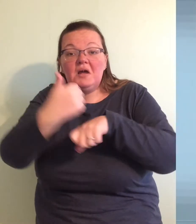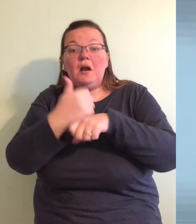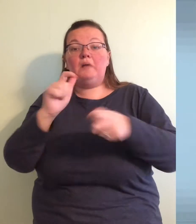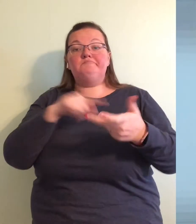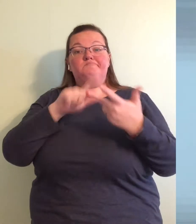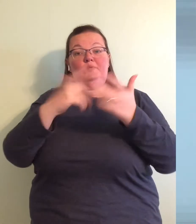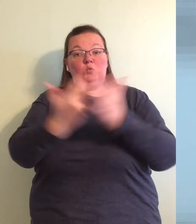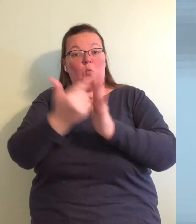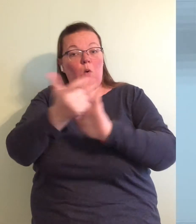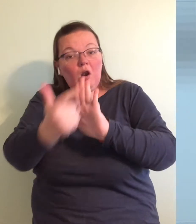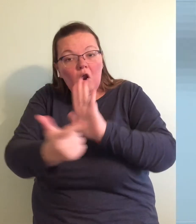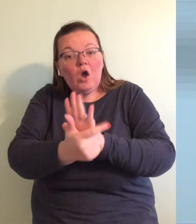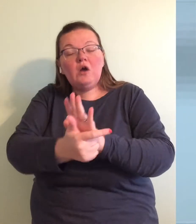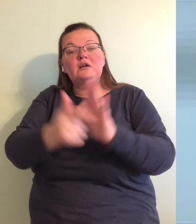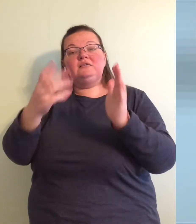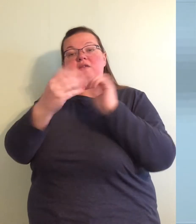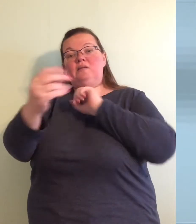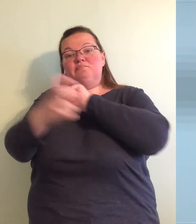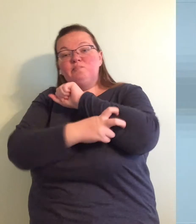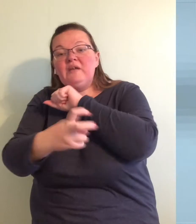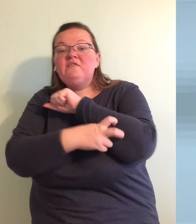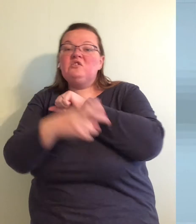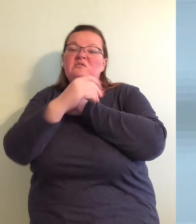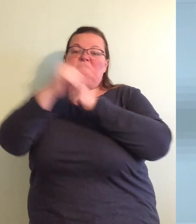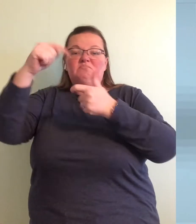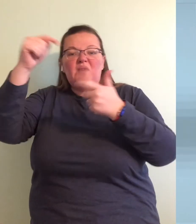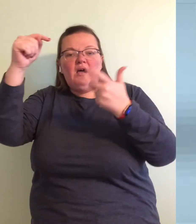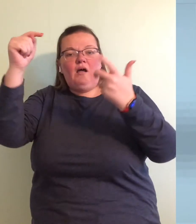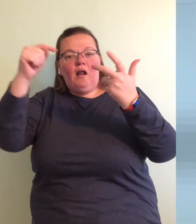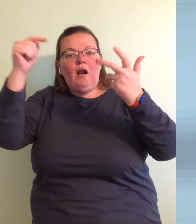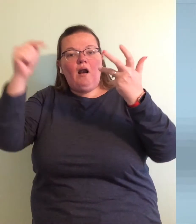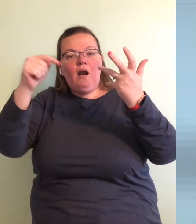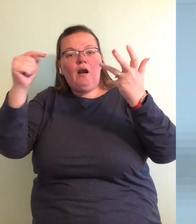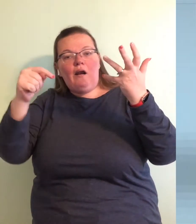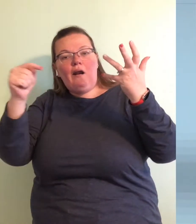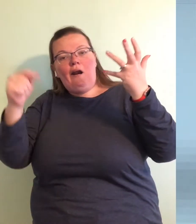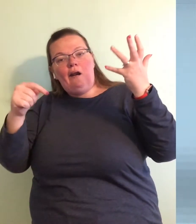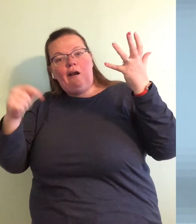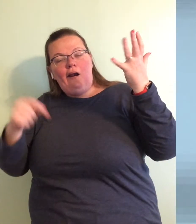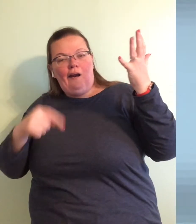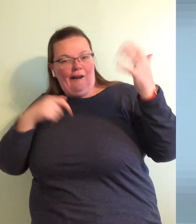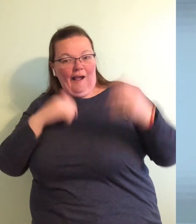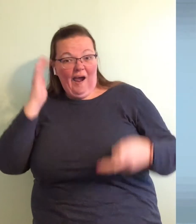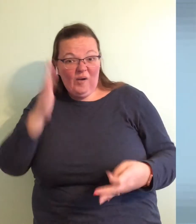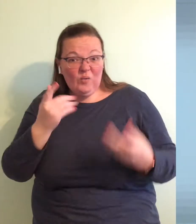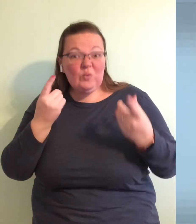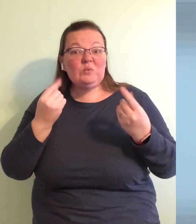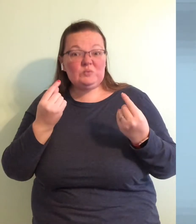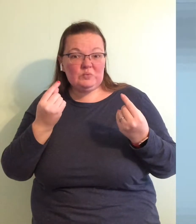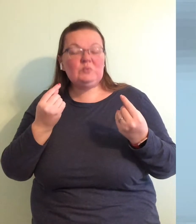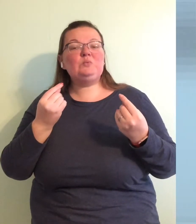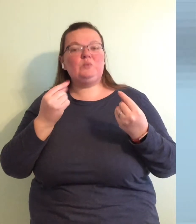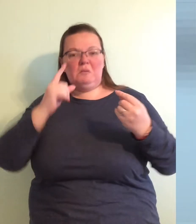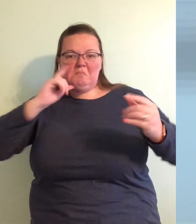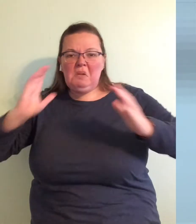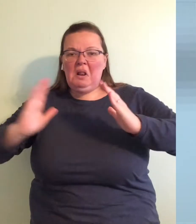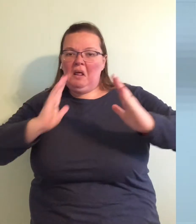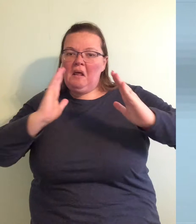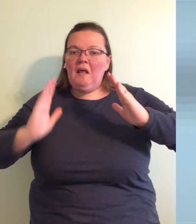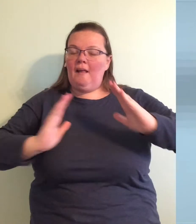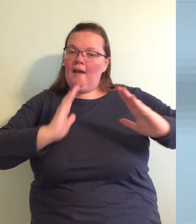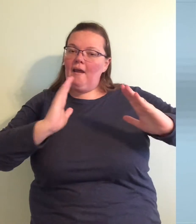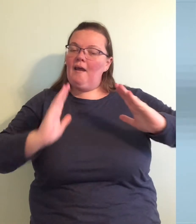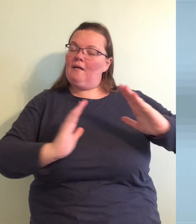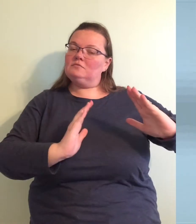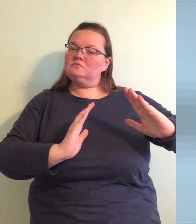laws he would make, and beavers and dams, and what putting the finishing touches to some schemes for keeping Peter in